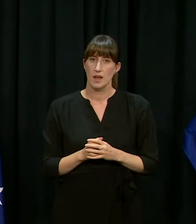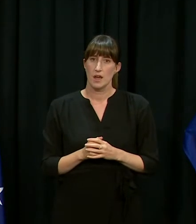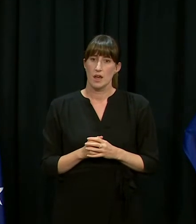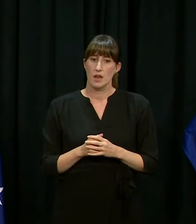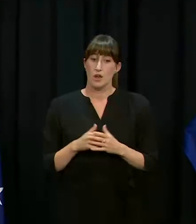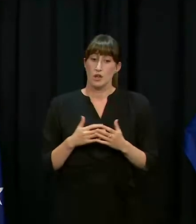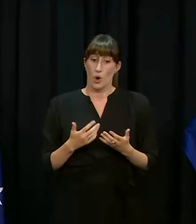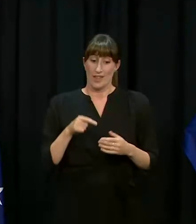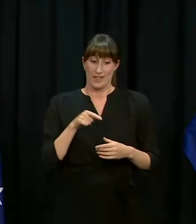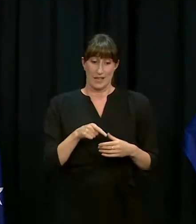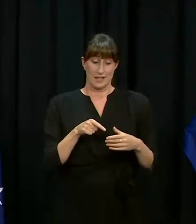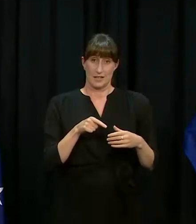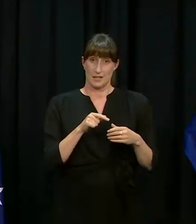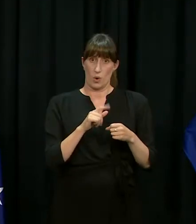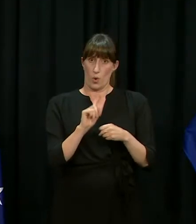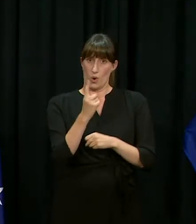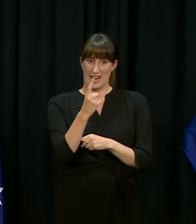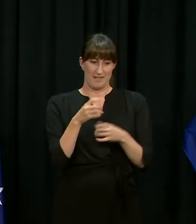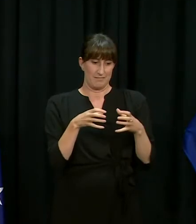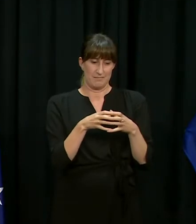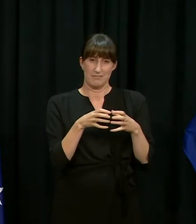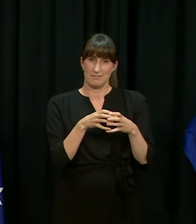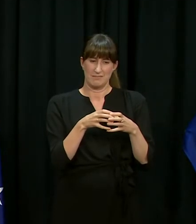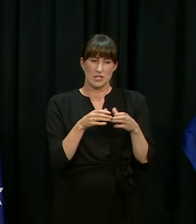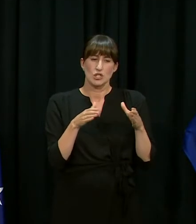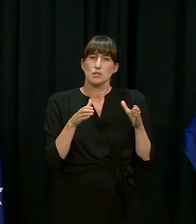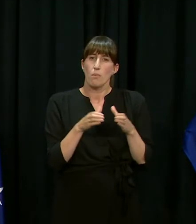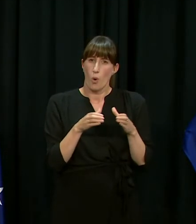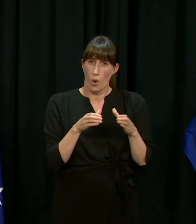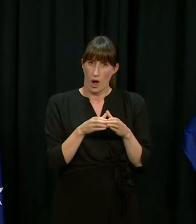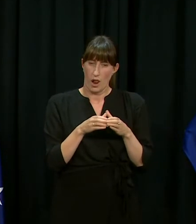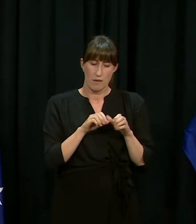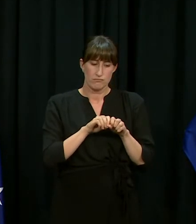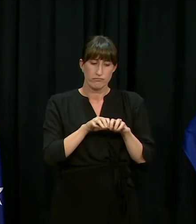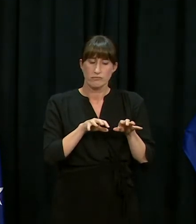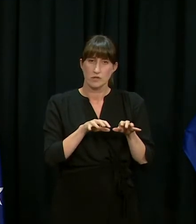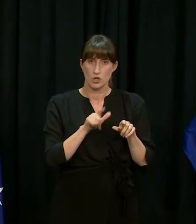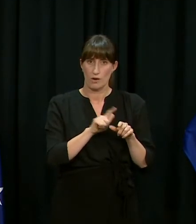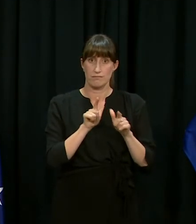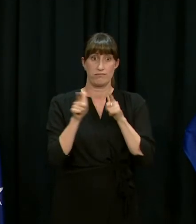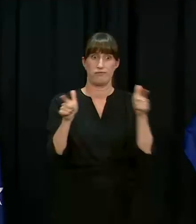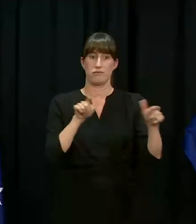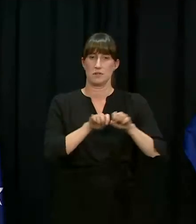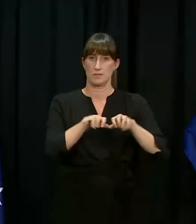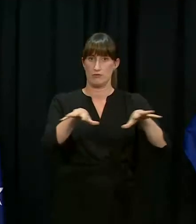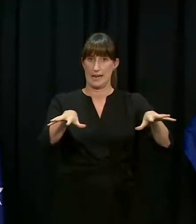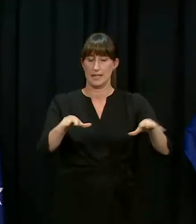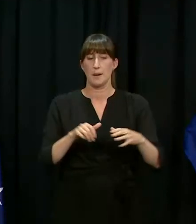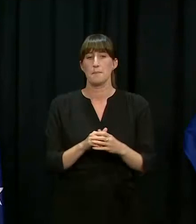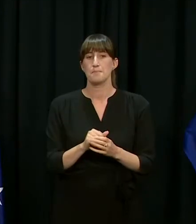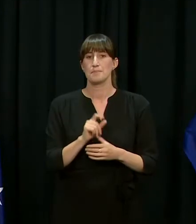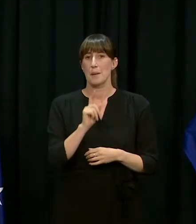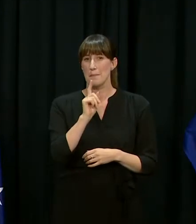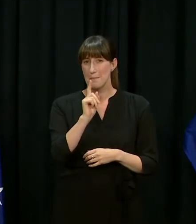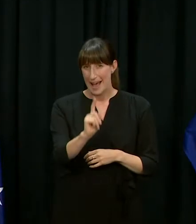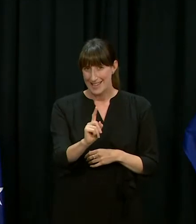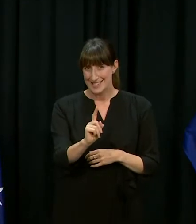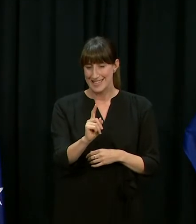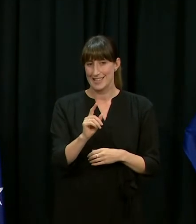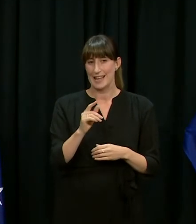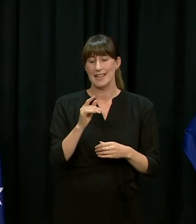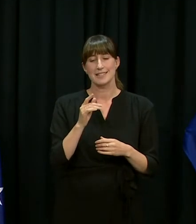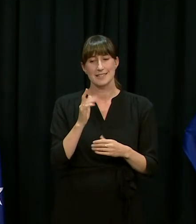contained outbreak with the evidence that we have to date, we also know that there is, of course, the risk with it being the new variant of it